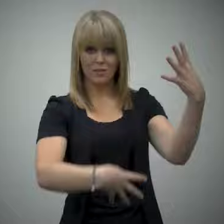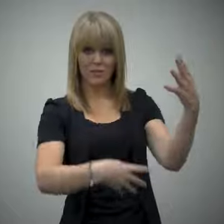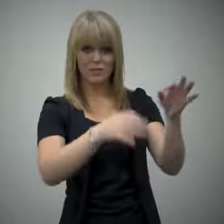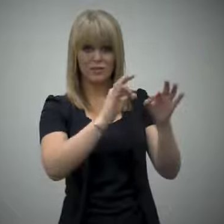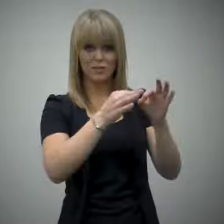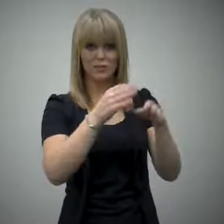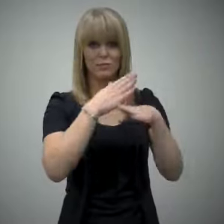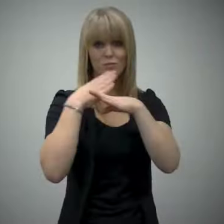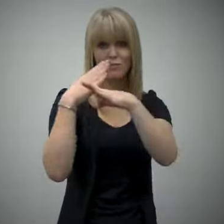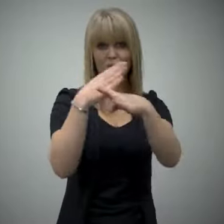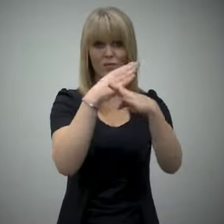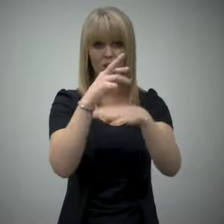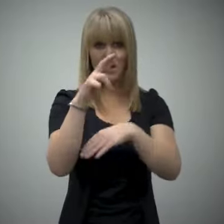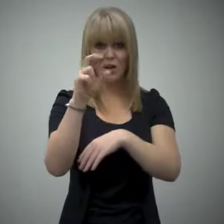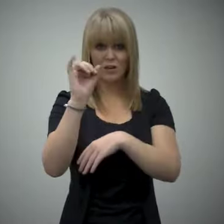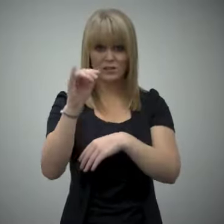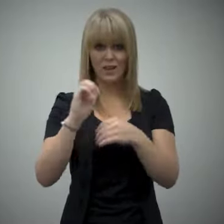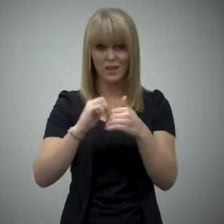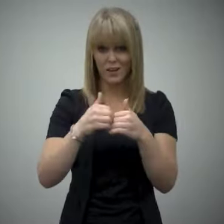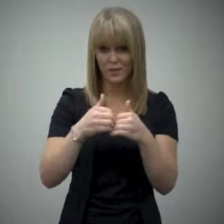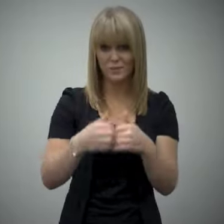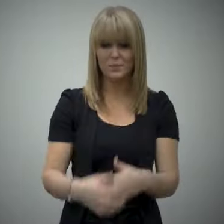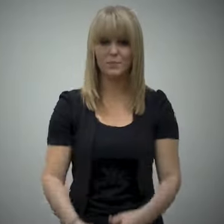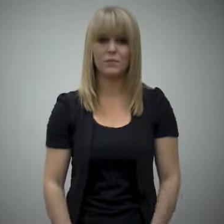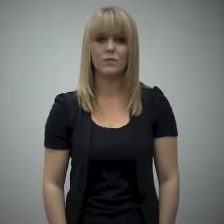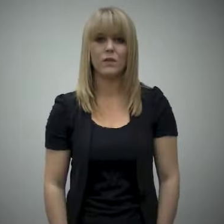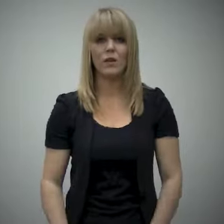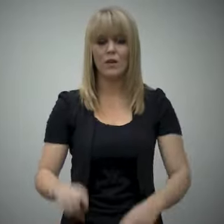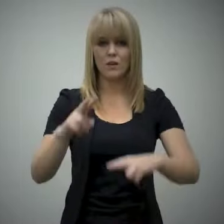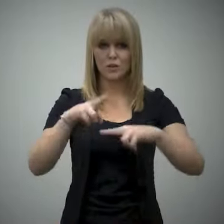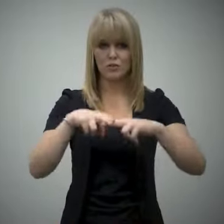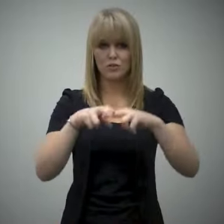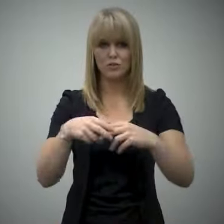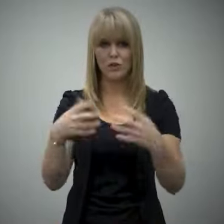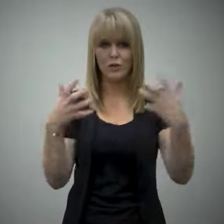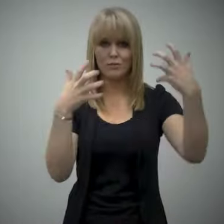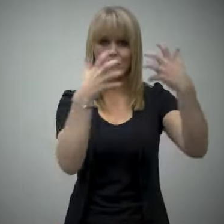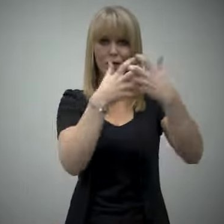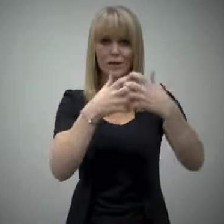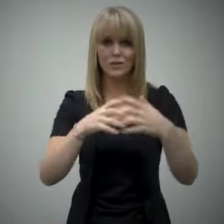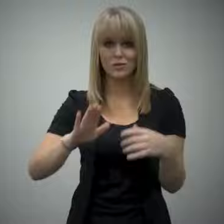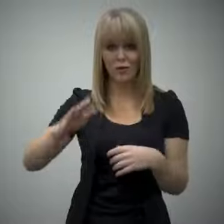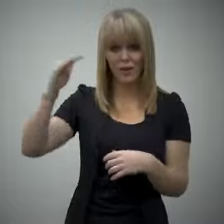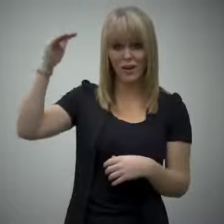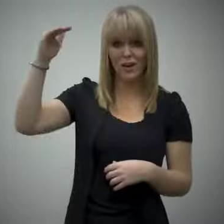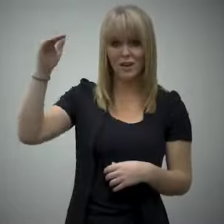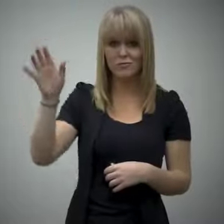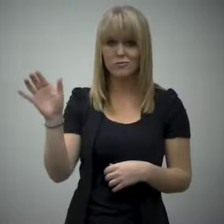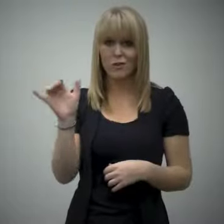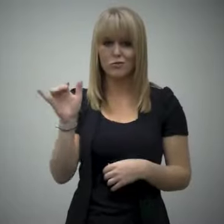What can an interpreter do to prevent RSIs? Use chairs that suit your height and do not have